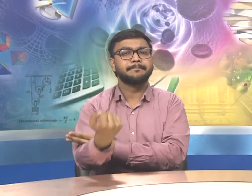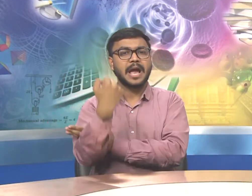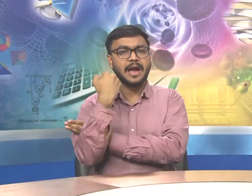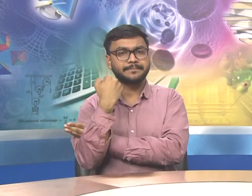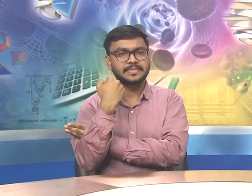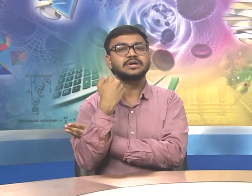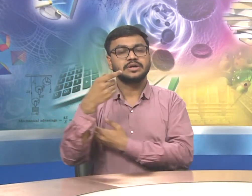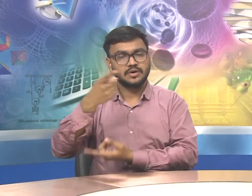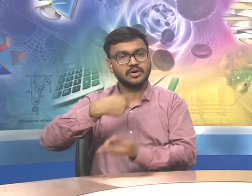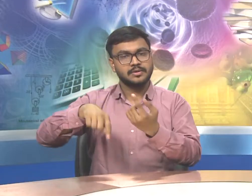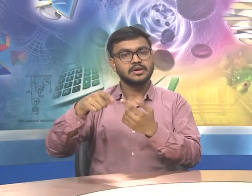democracy.